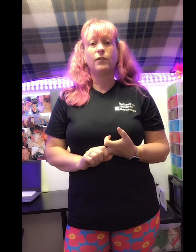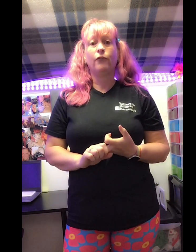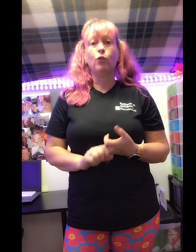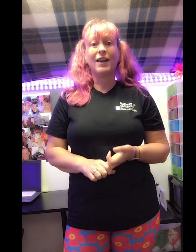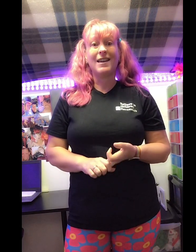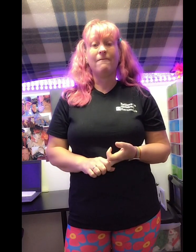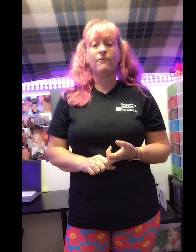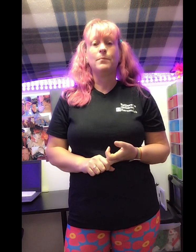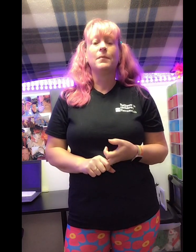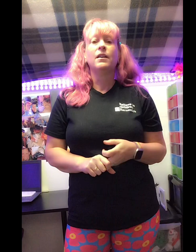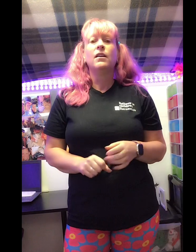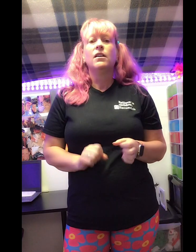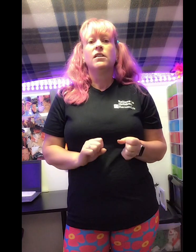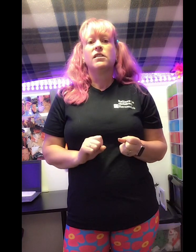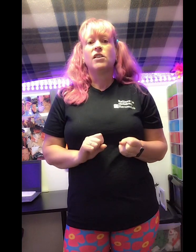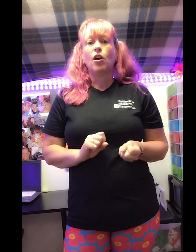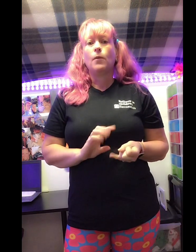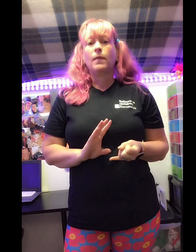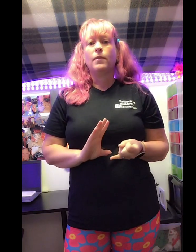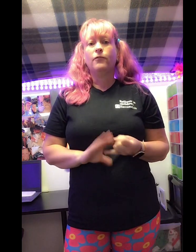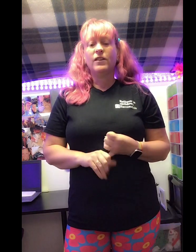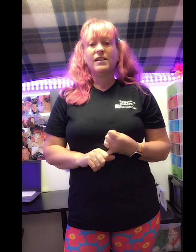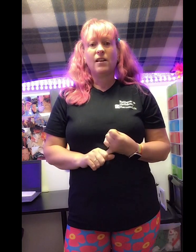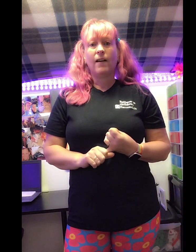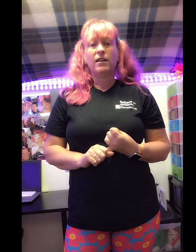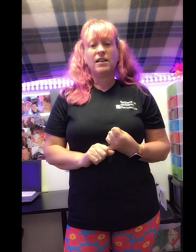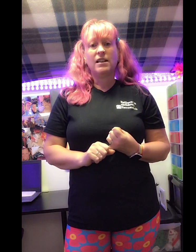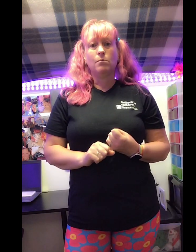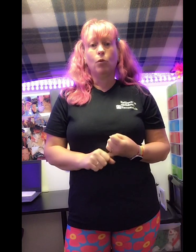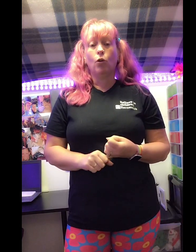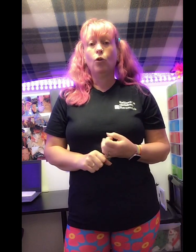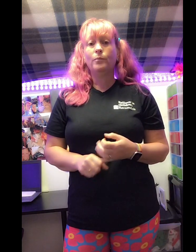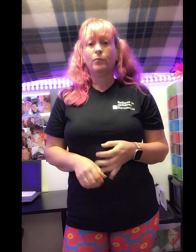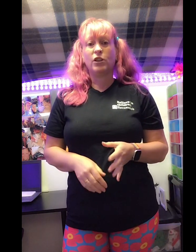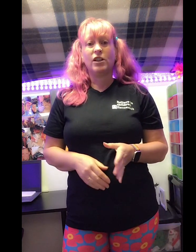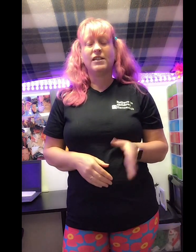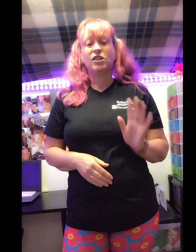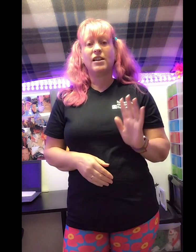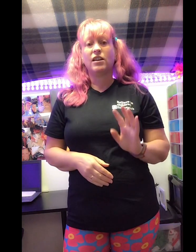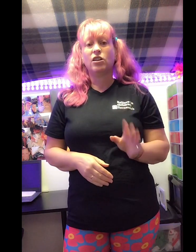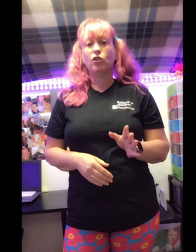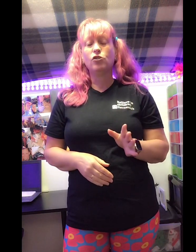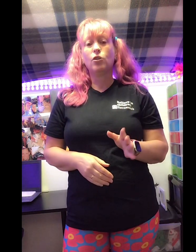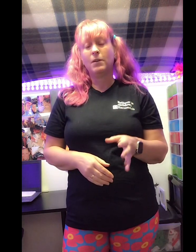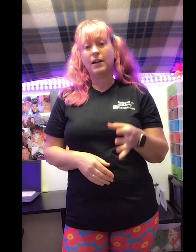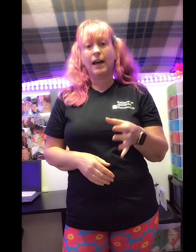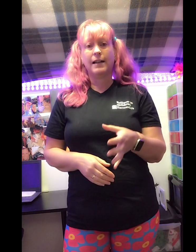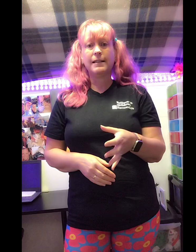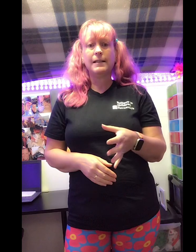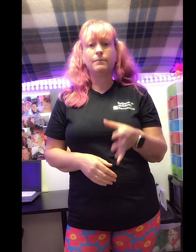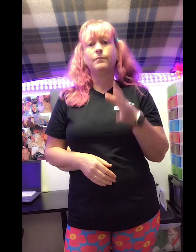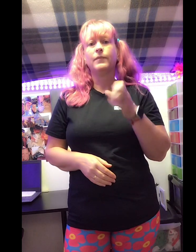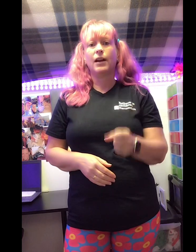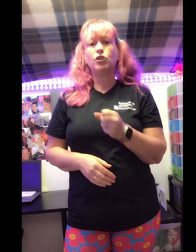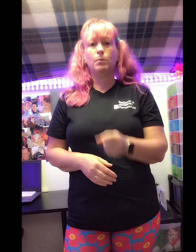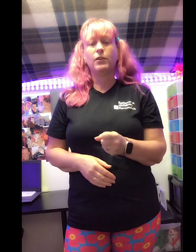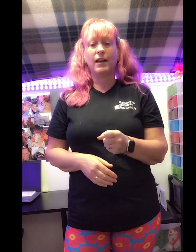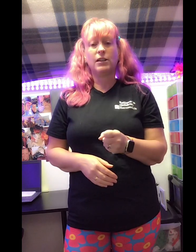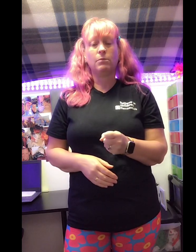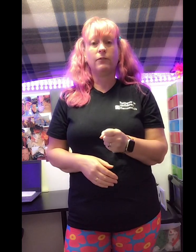for give. So the first sign is more, which is you take your non-dominant hand and you put that into a